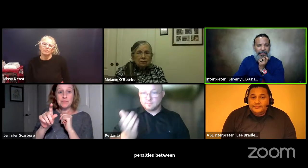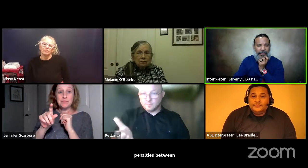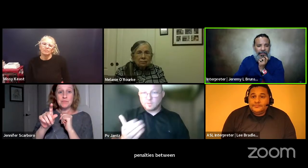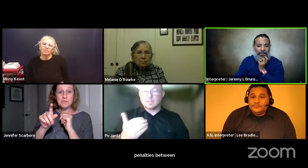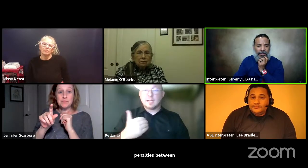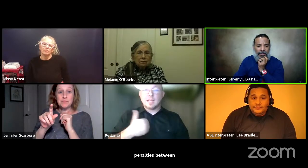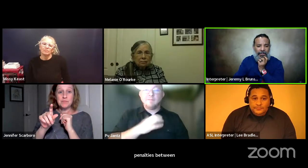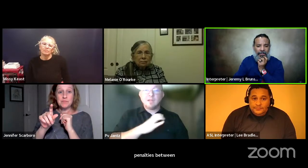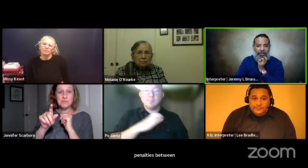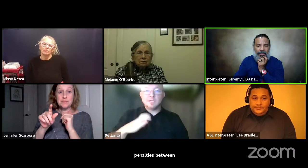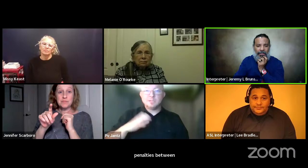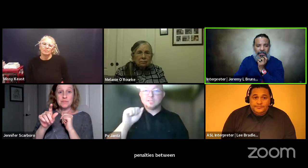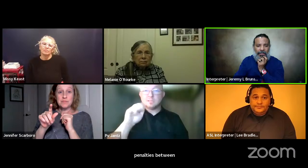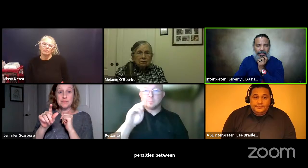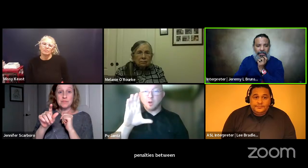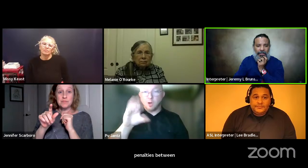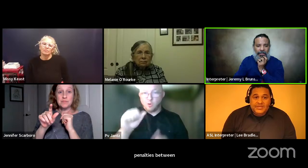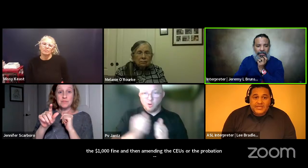amendment?